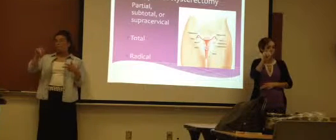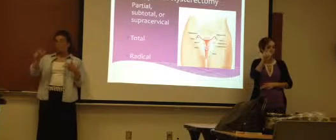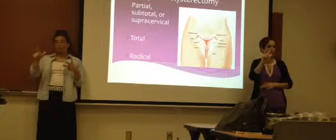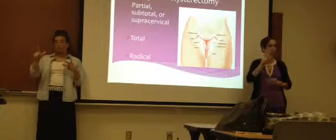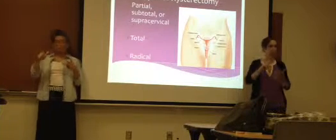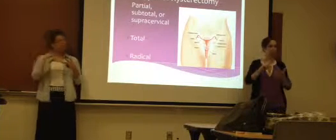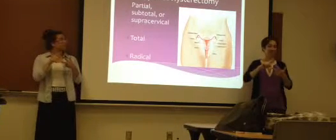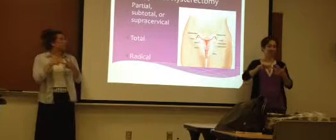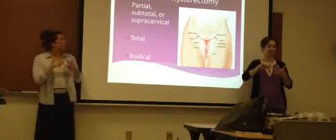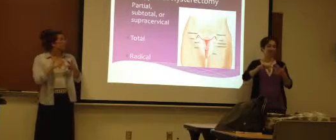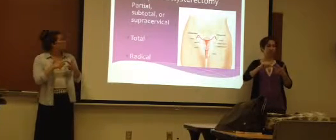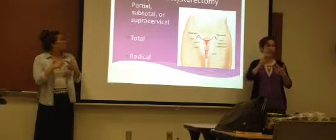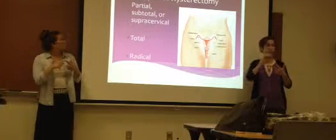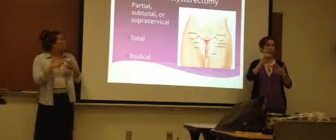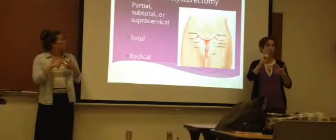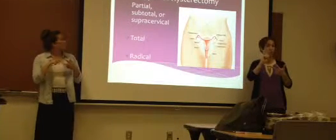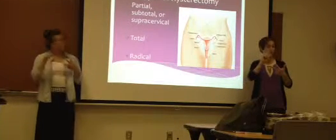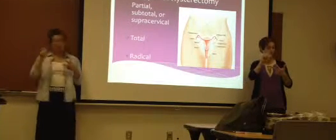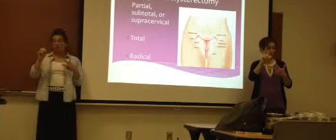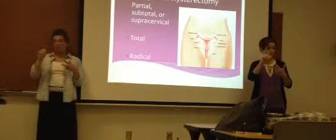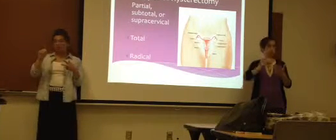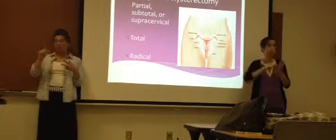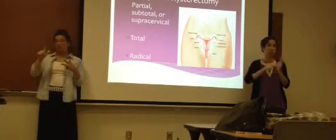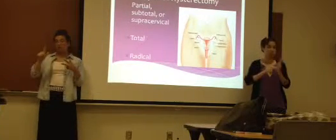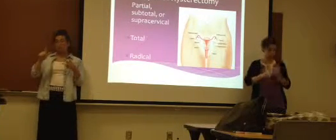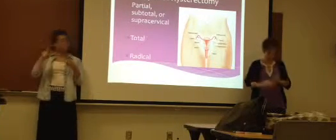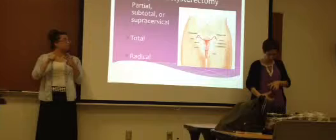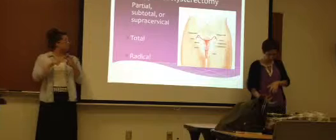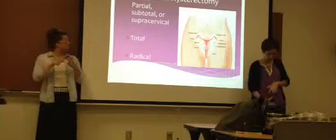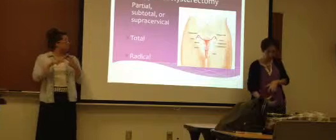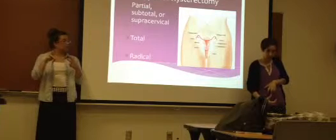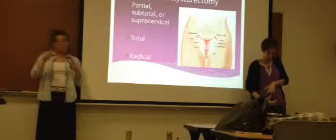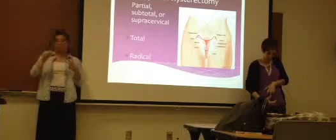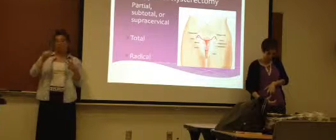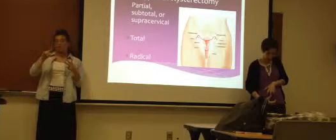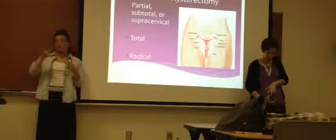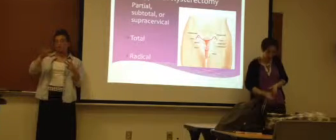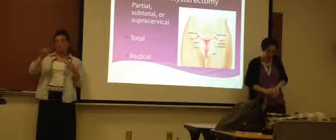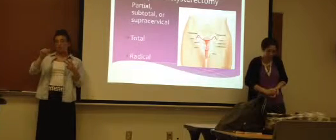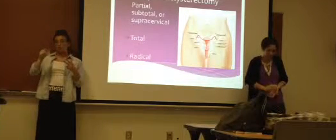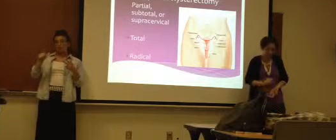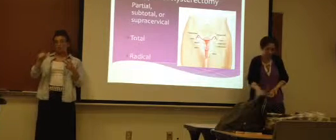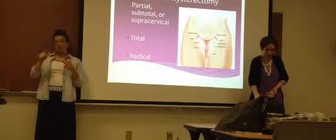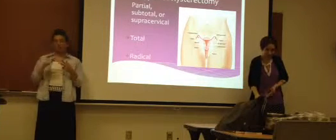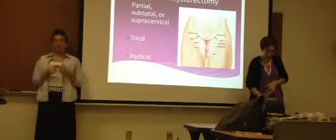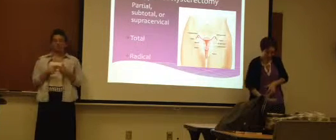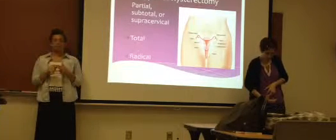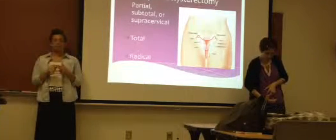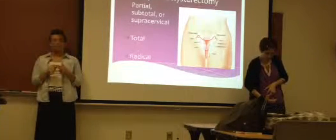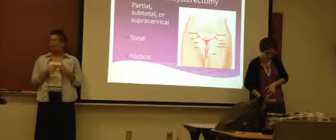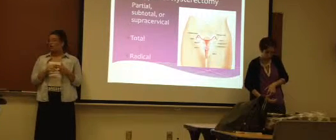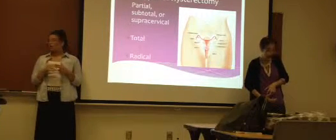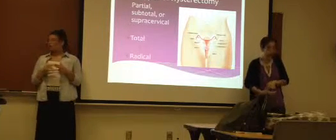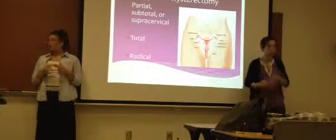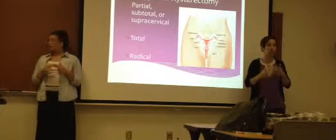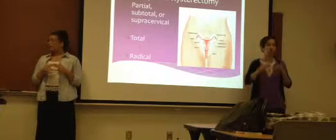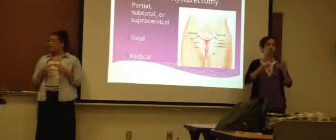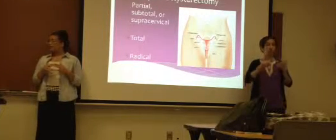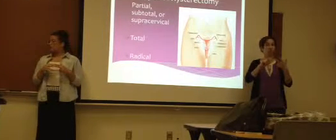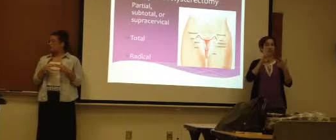the radical, which removes the uterus along with the tissue on both sides of the cervix. Can you please explain